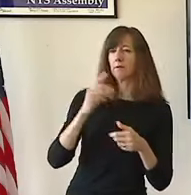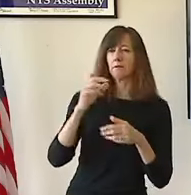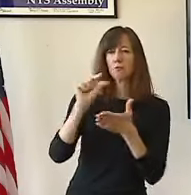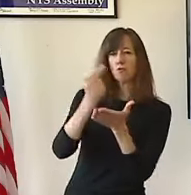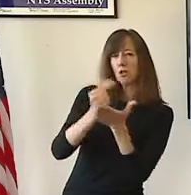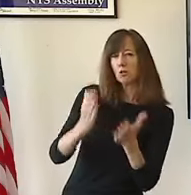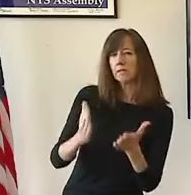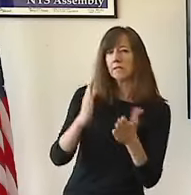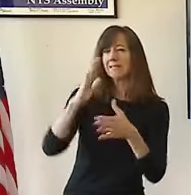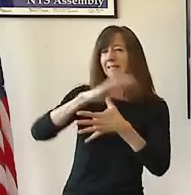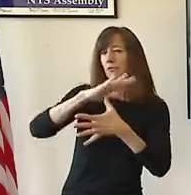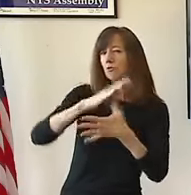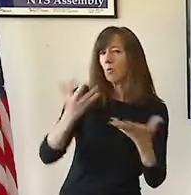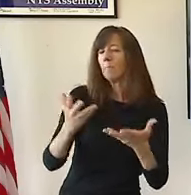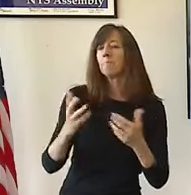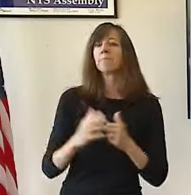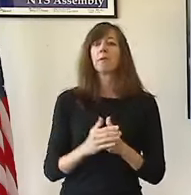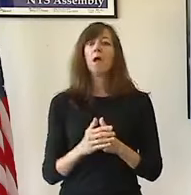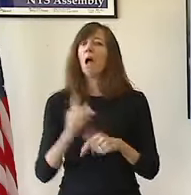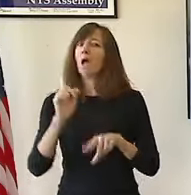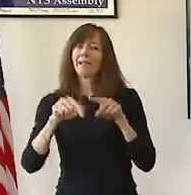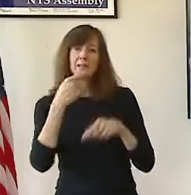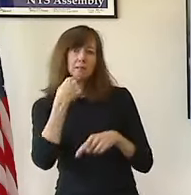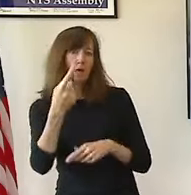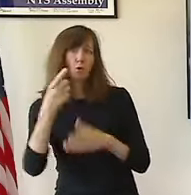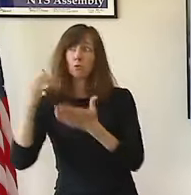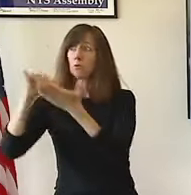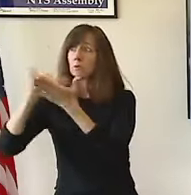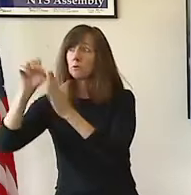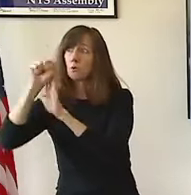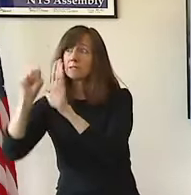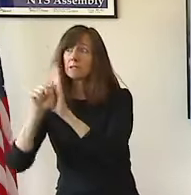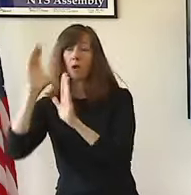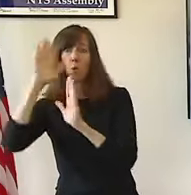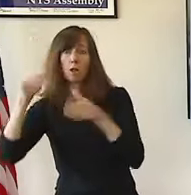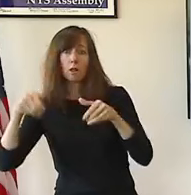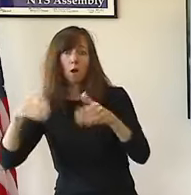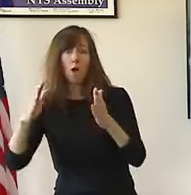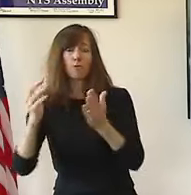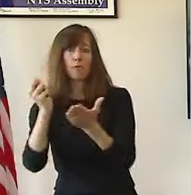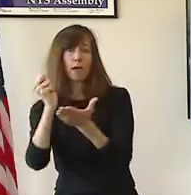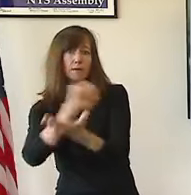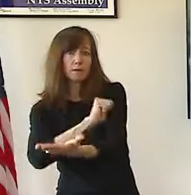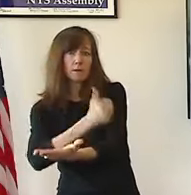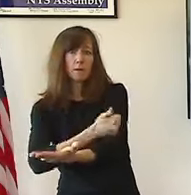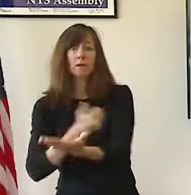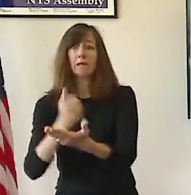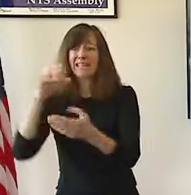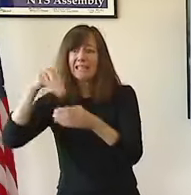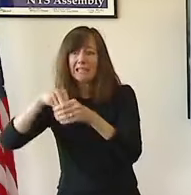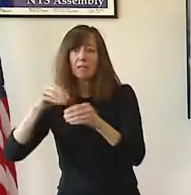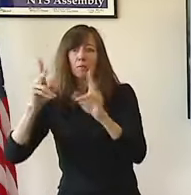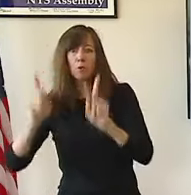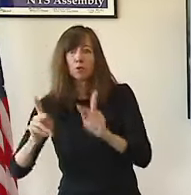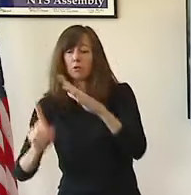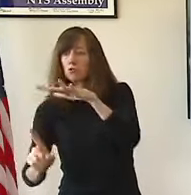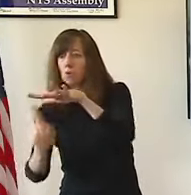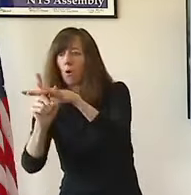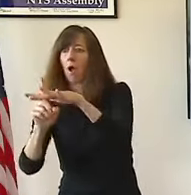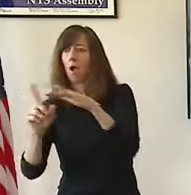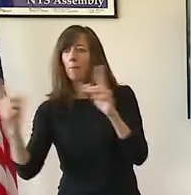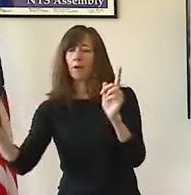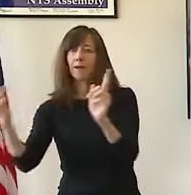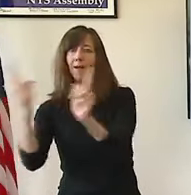tell you today that the state of New York is going to authorize in-person graduations. I can only tell you that yesterday the governor said that that is something